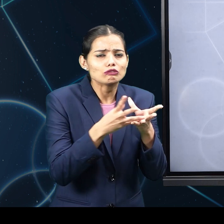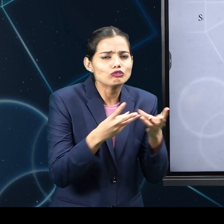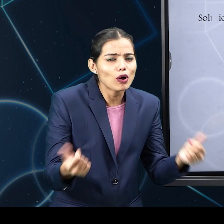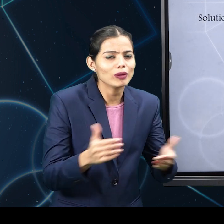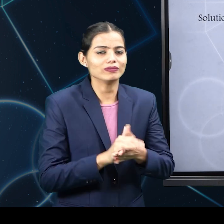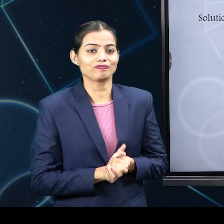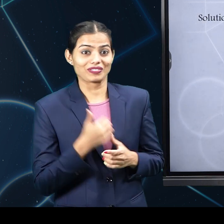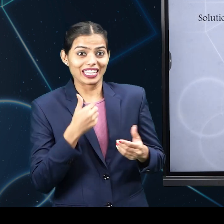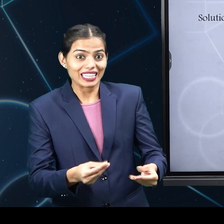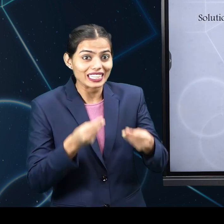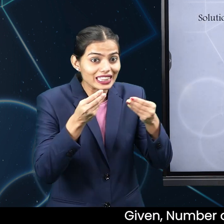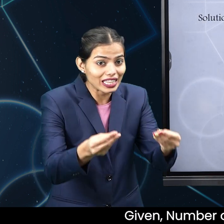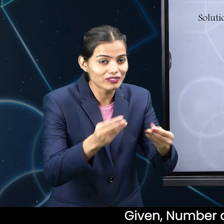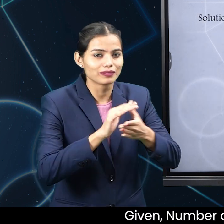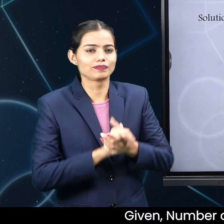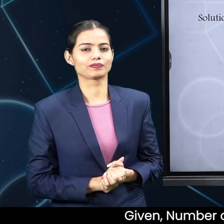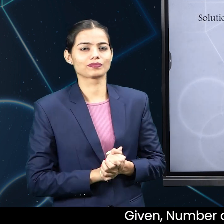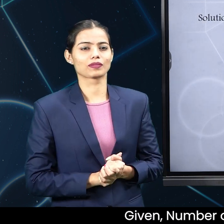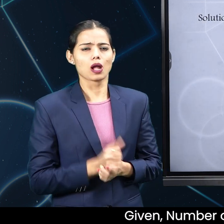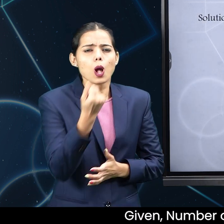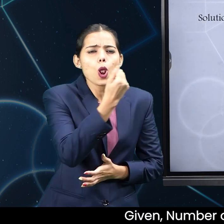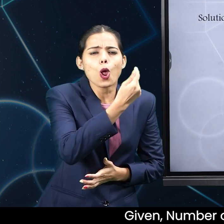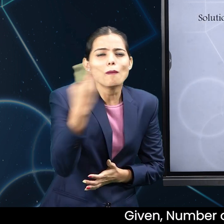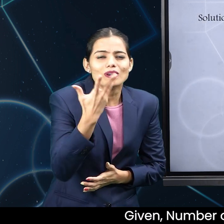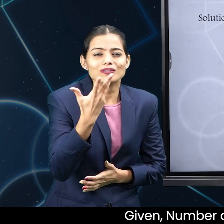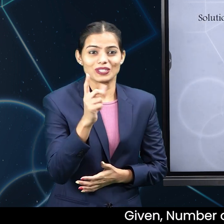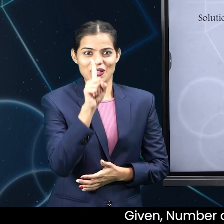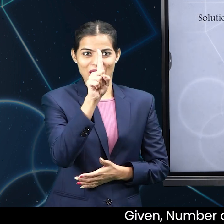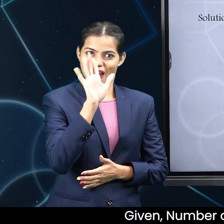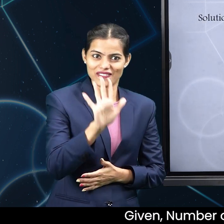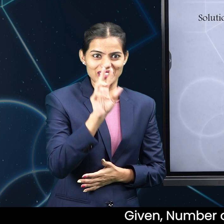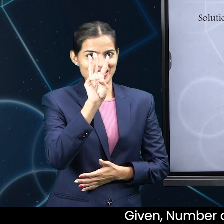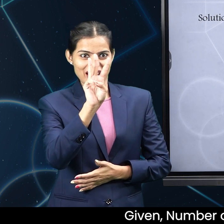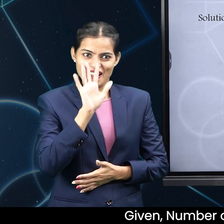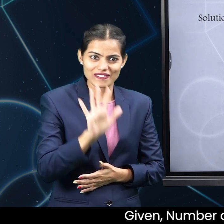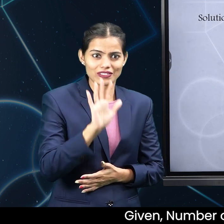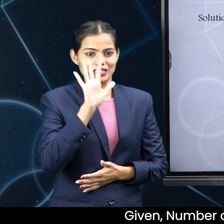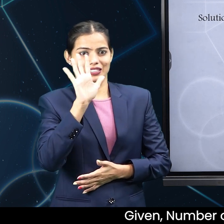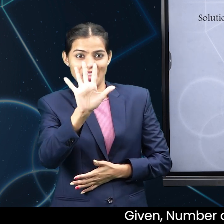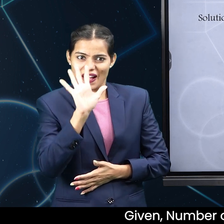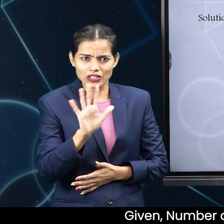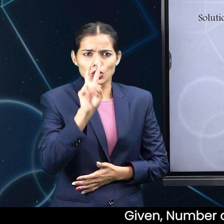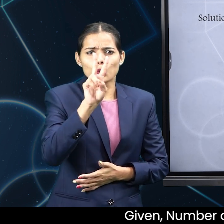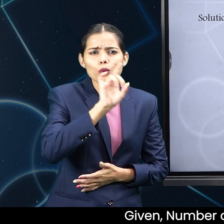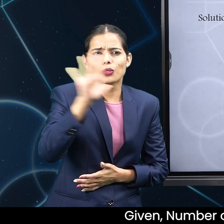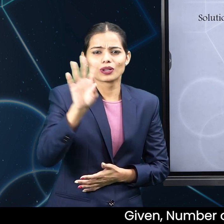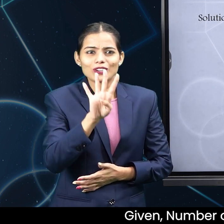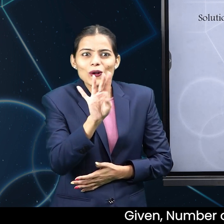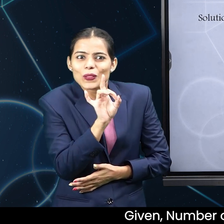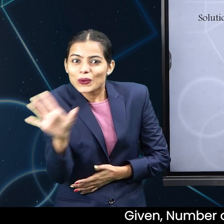Solution. Given number of odd numbers on the dice is equal to 3, 1,